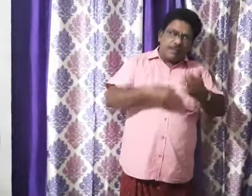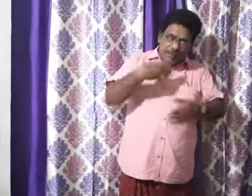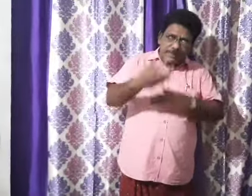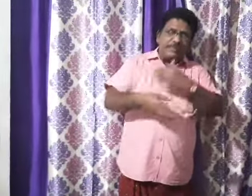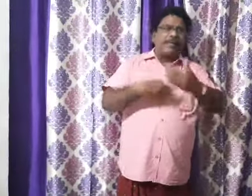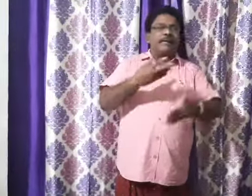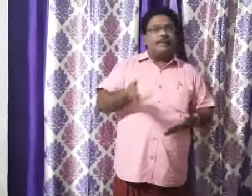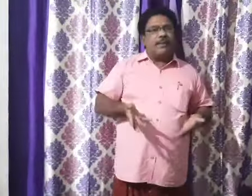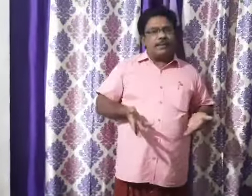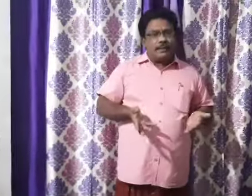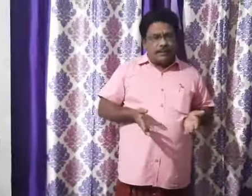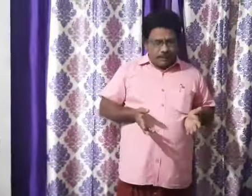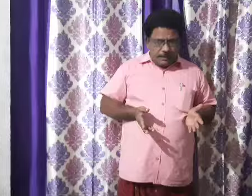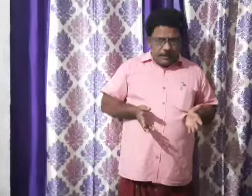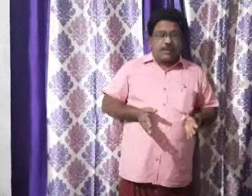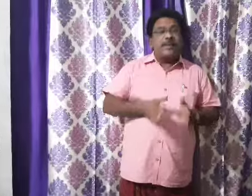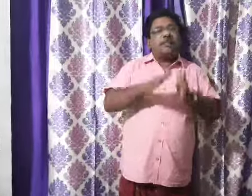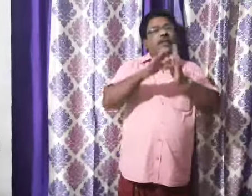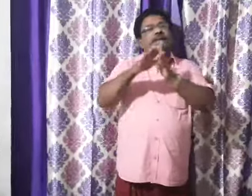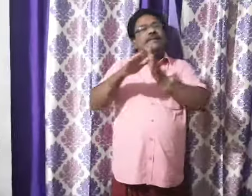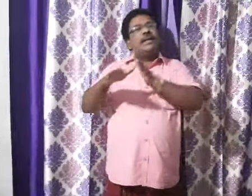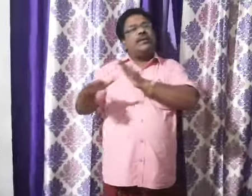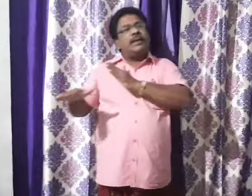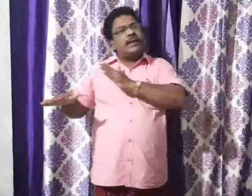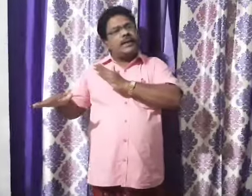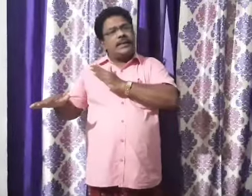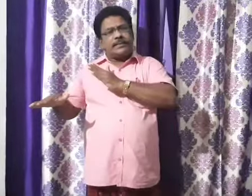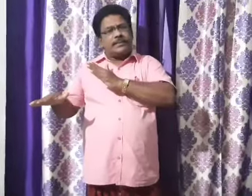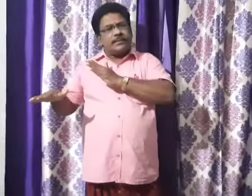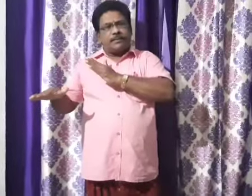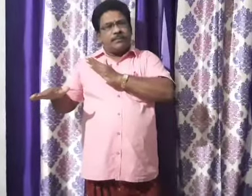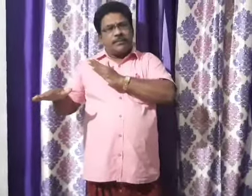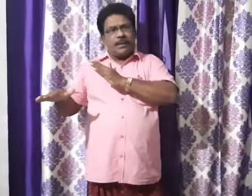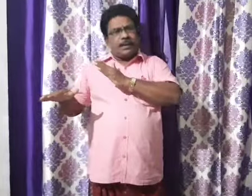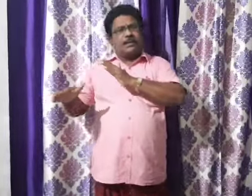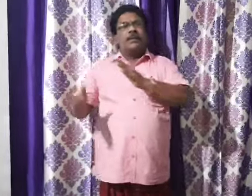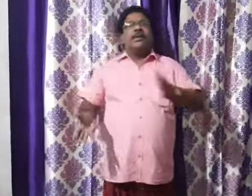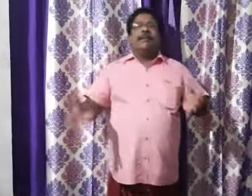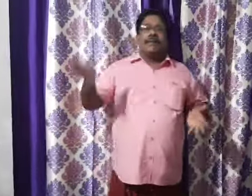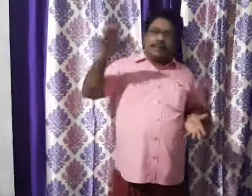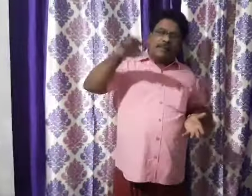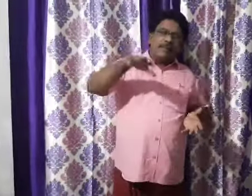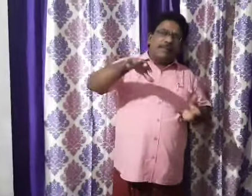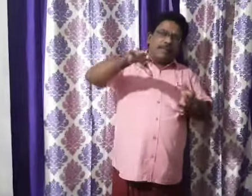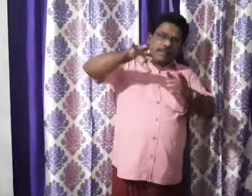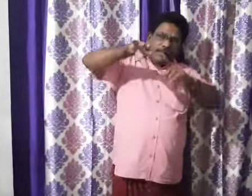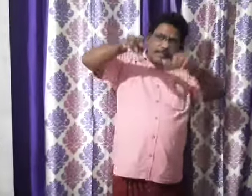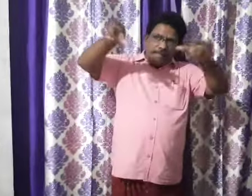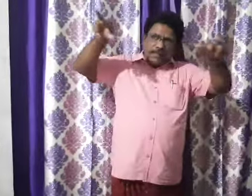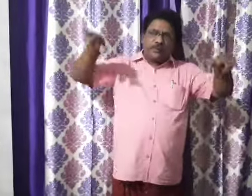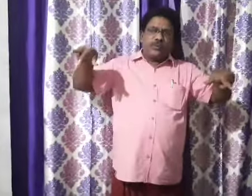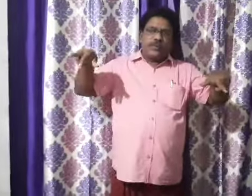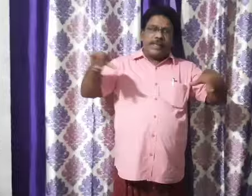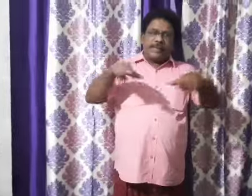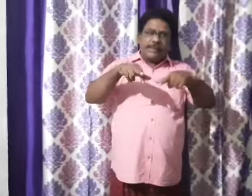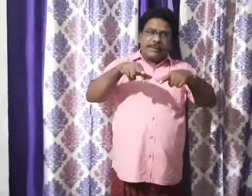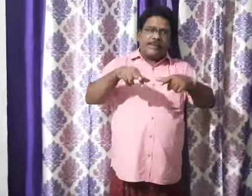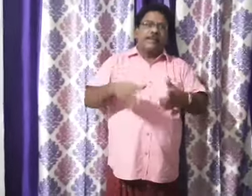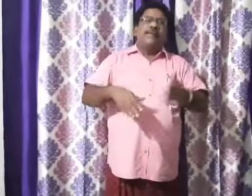from this agriculture production, the production will not decrease. Understood? Whether in a land of 2 hectares,